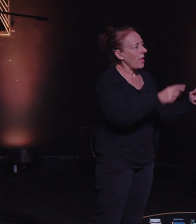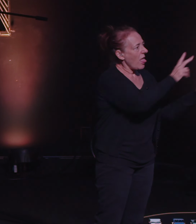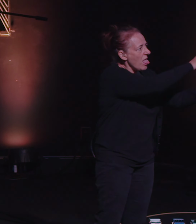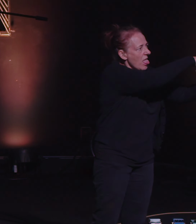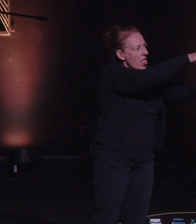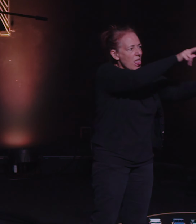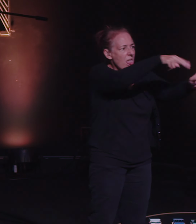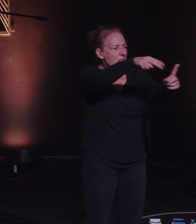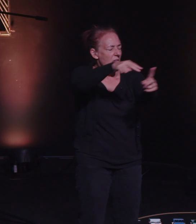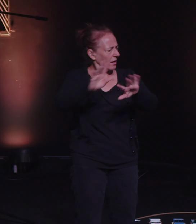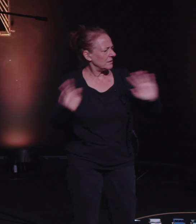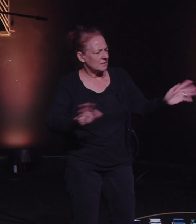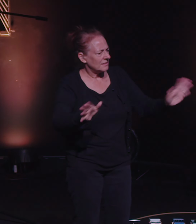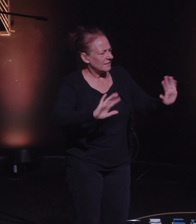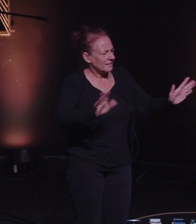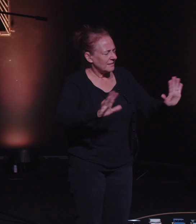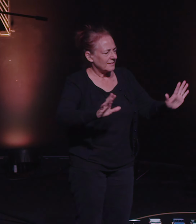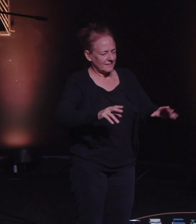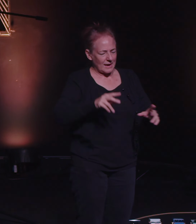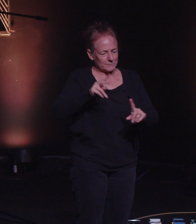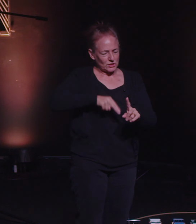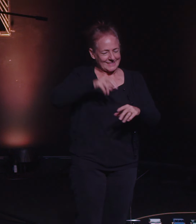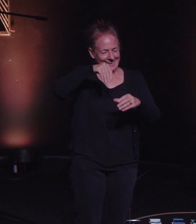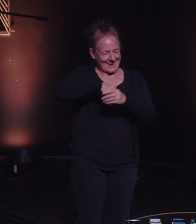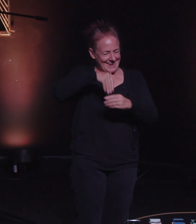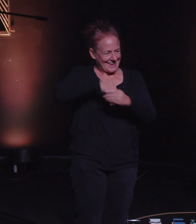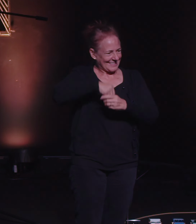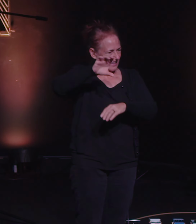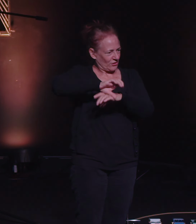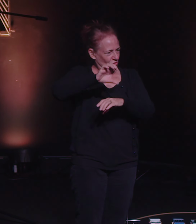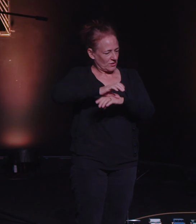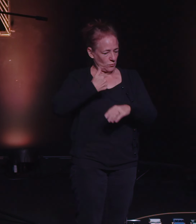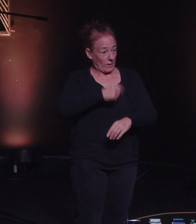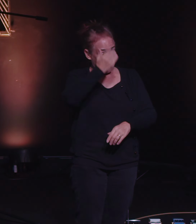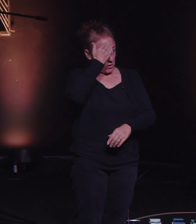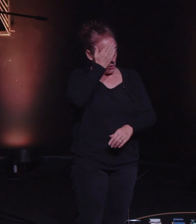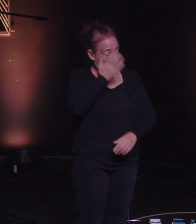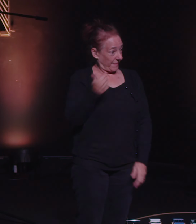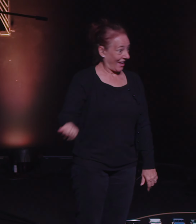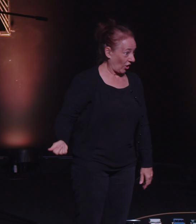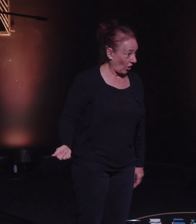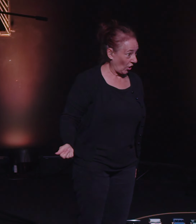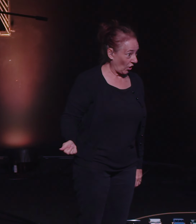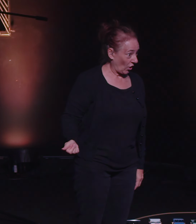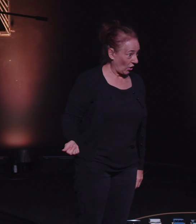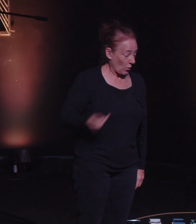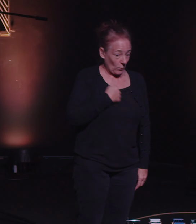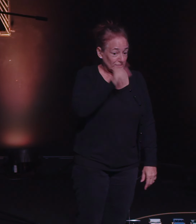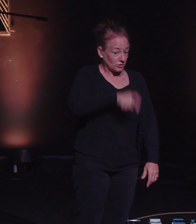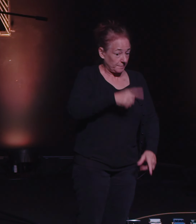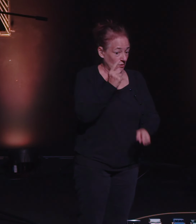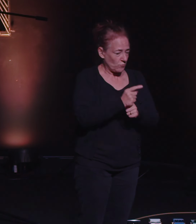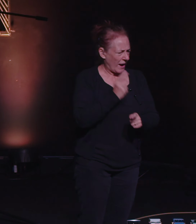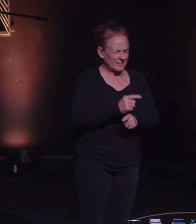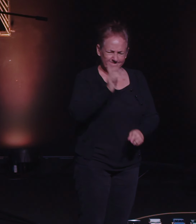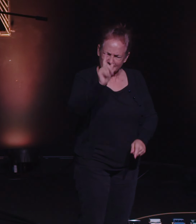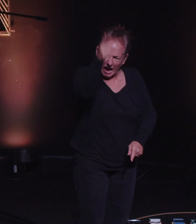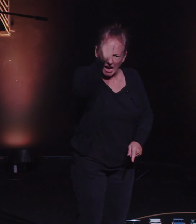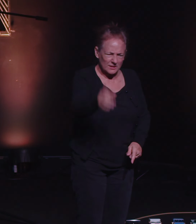would do. I'm here to judge people inside the church. We're the ones who know. We're the ones who should be getting it right. And we can't even do